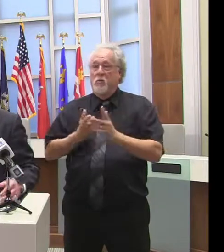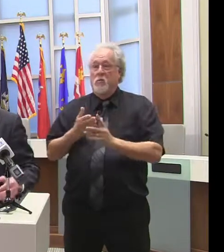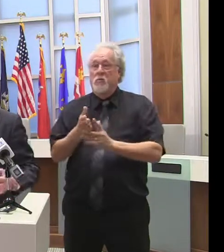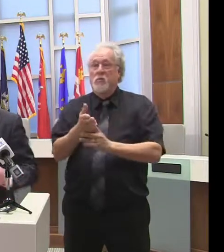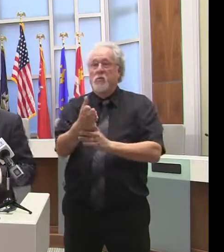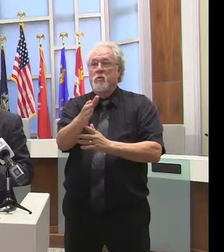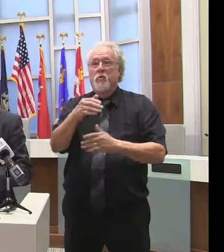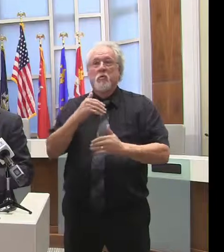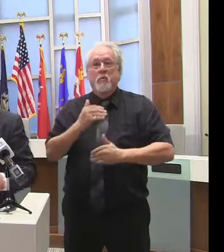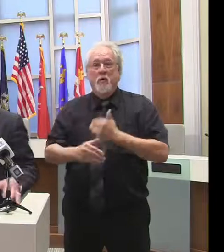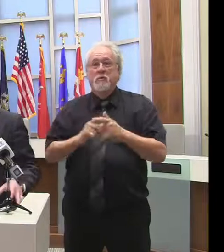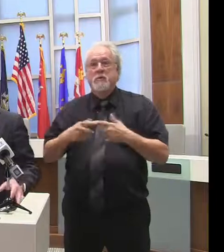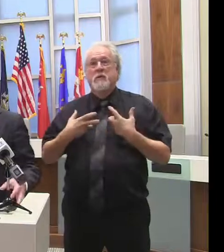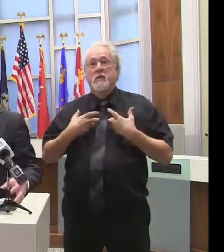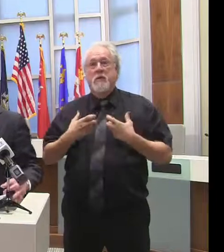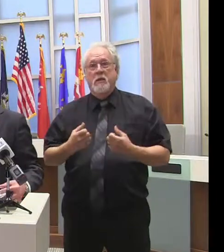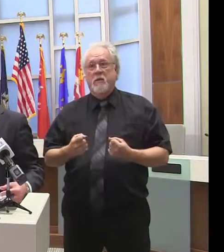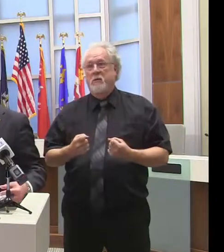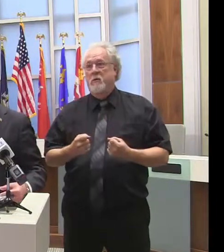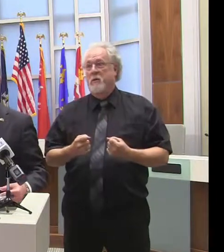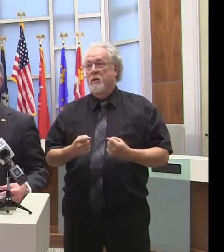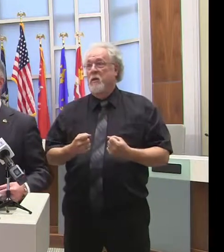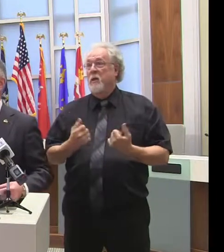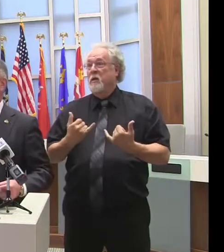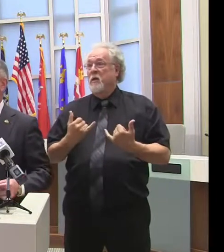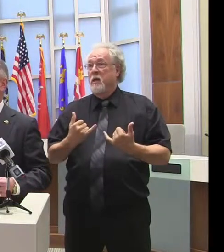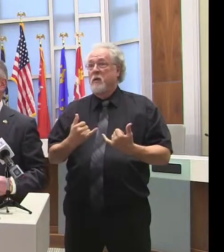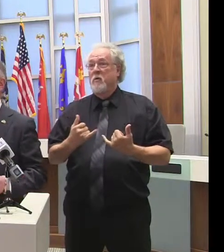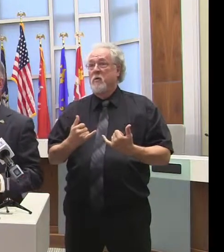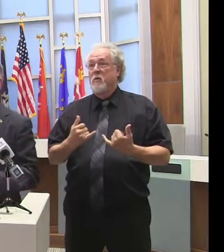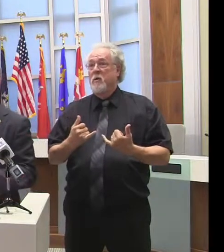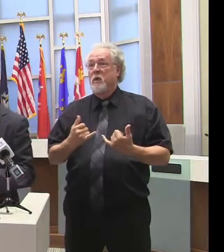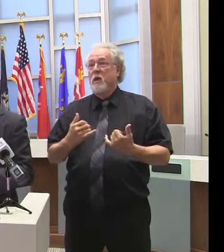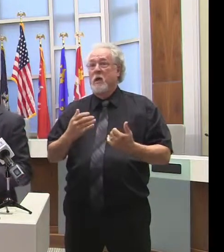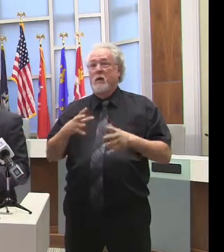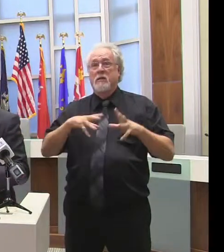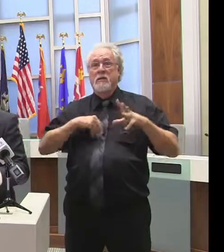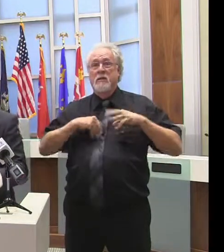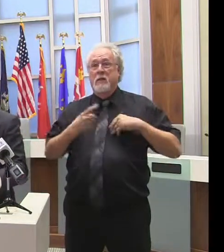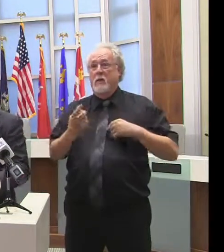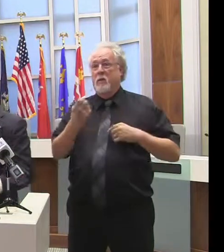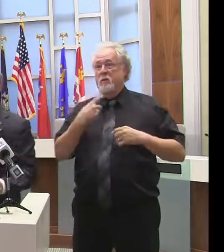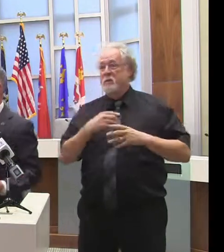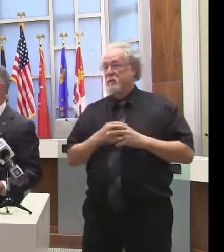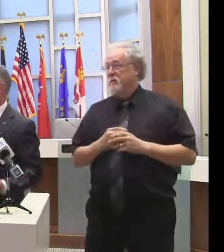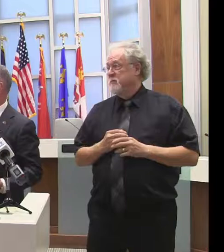process and to heal. And at this point in time, we will take some questions.